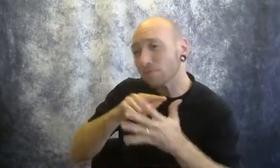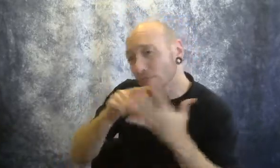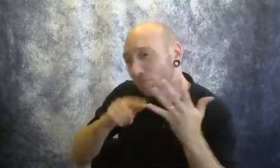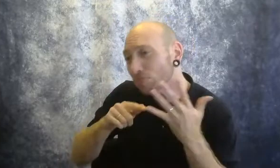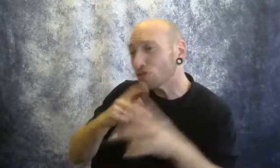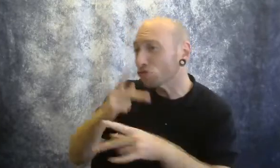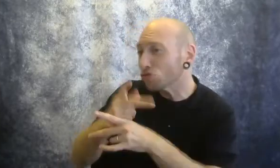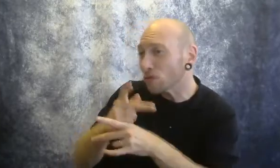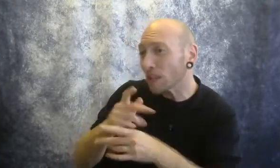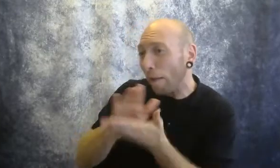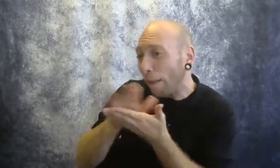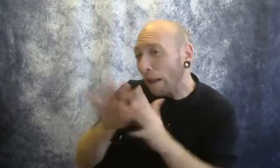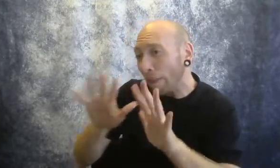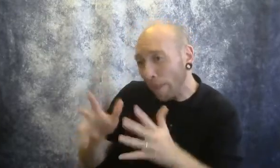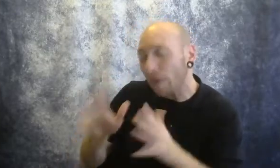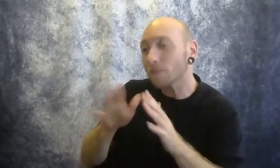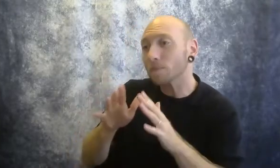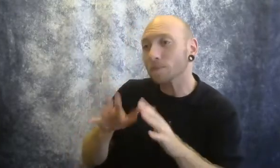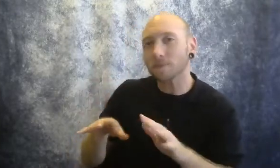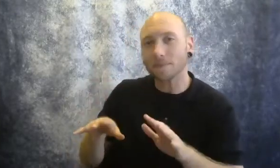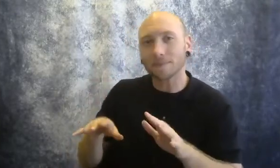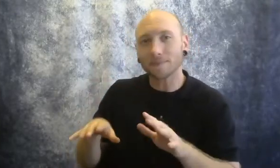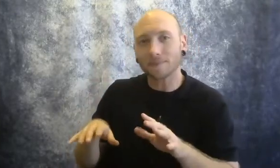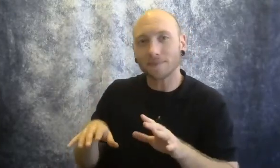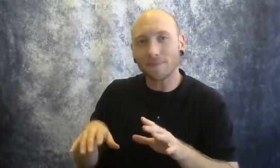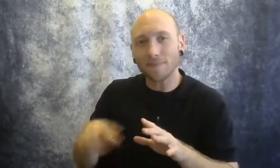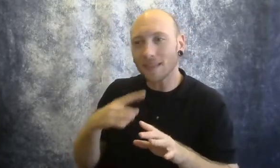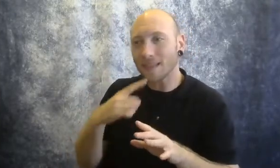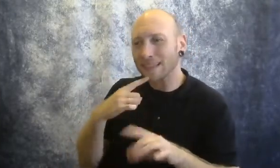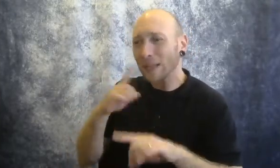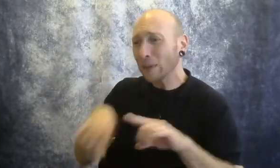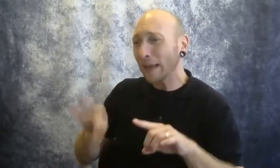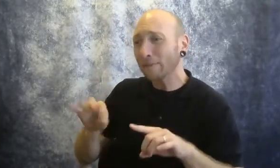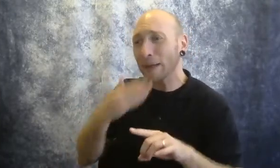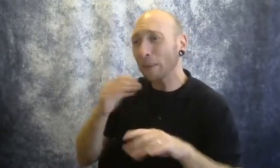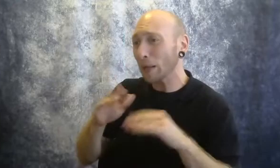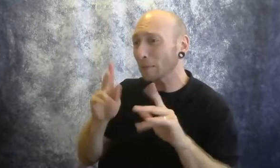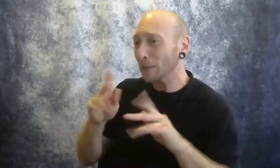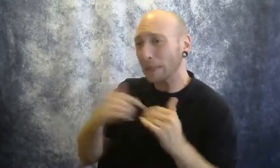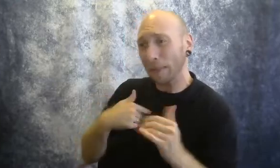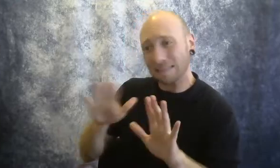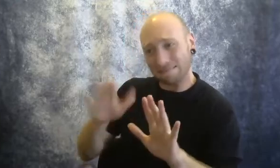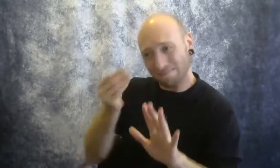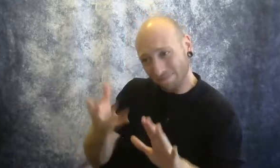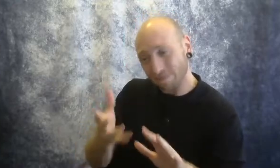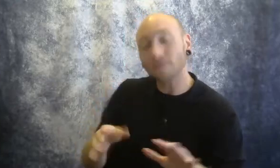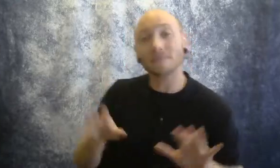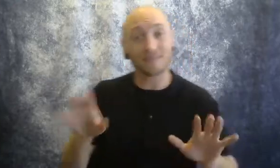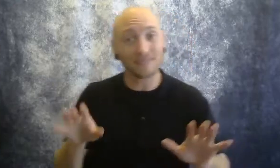for you, fed you the best food money could buy and took care of you, I said, you can't find another one better than me. I want you to